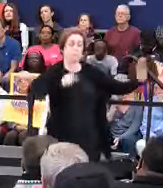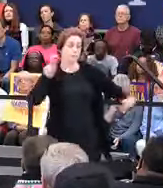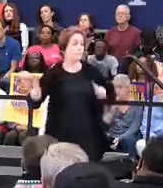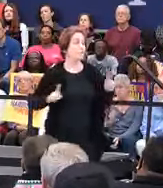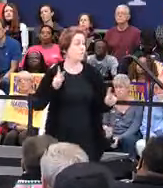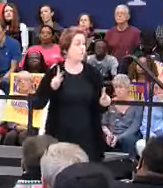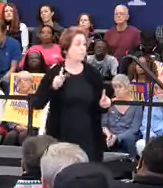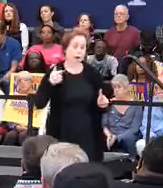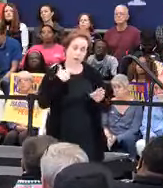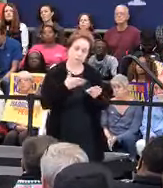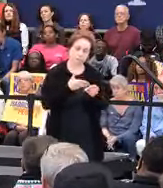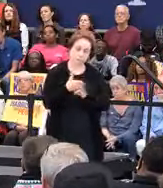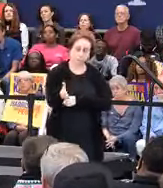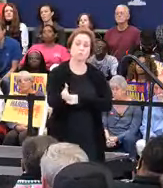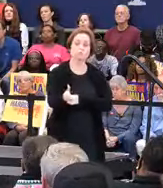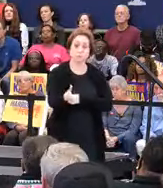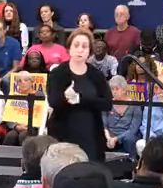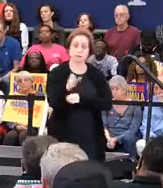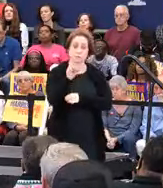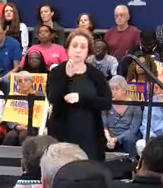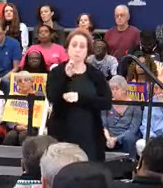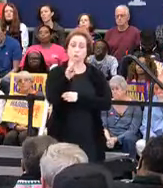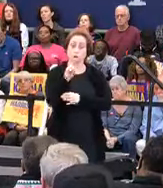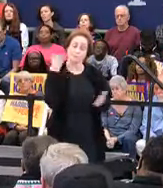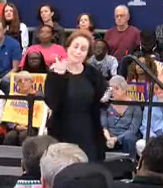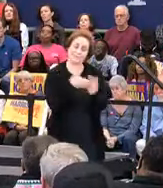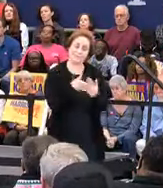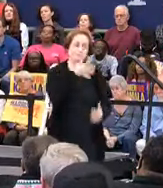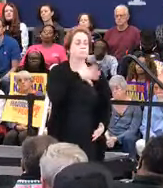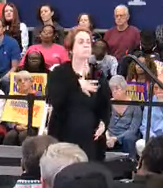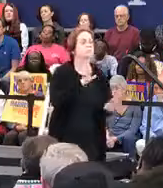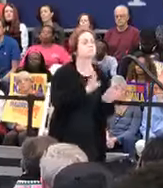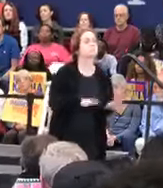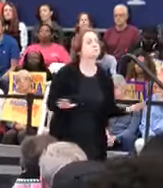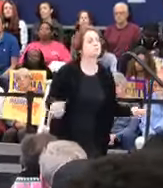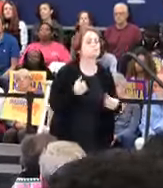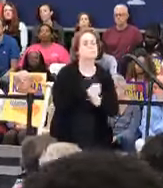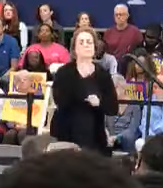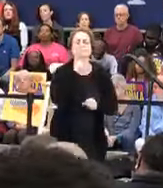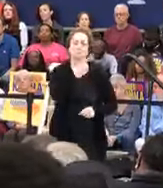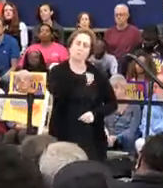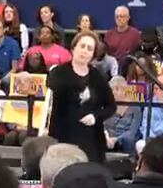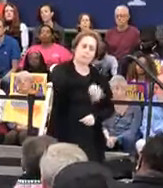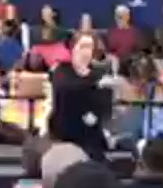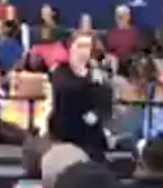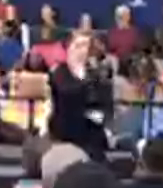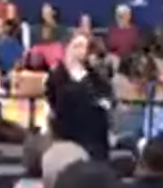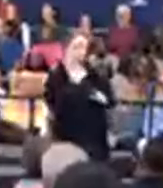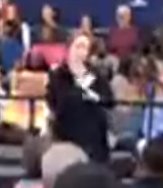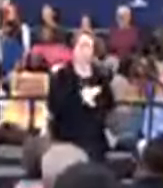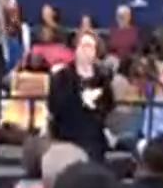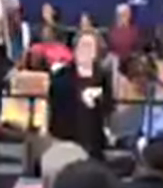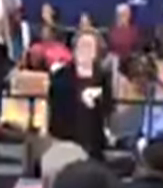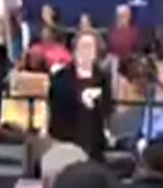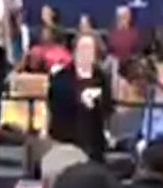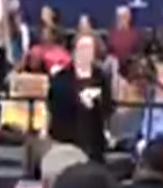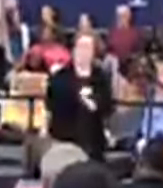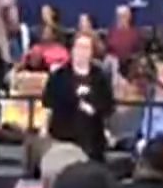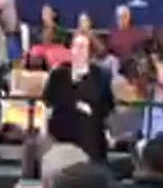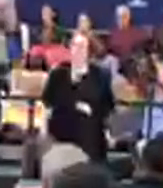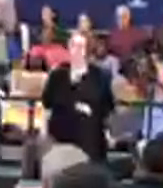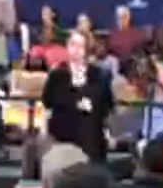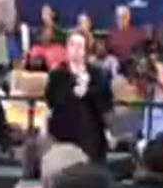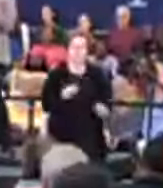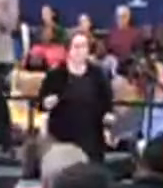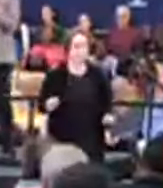I specialized in crimes against women and children, making sure that they would receive protection and dignity and